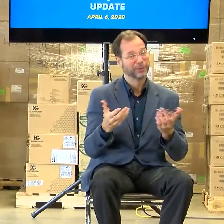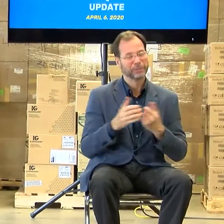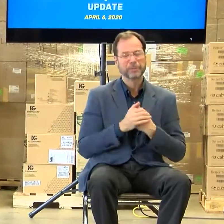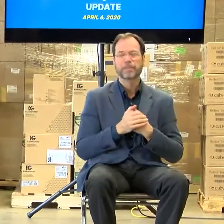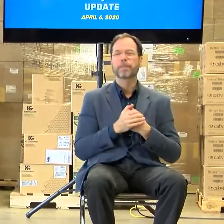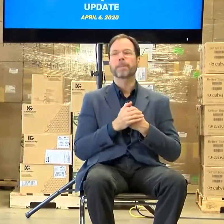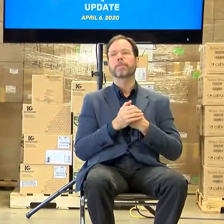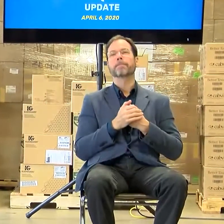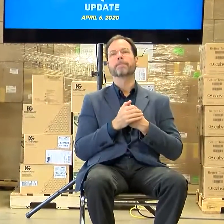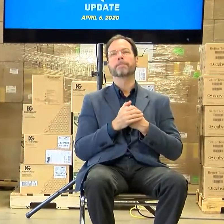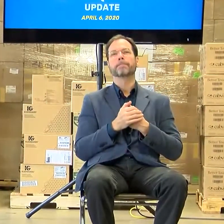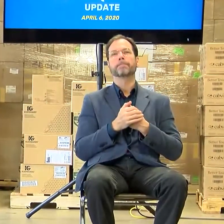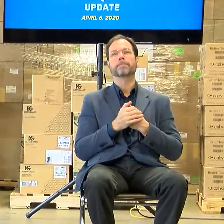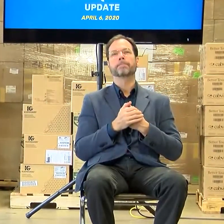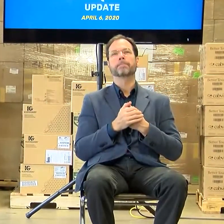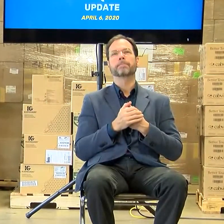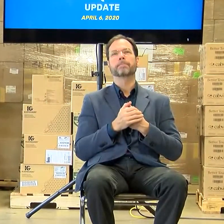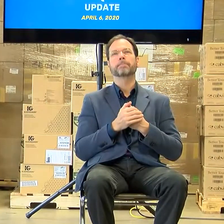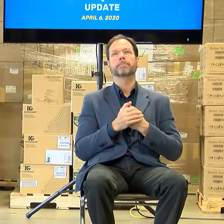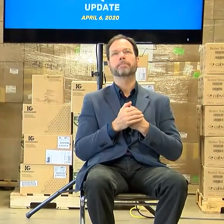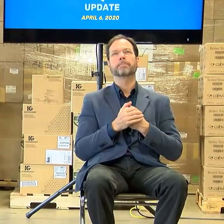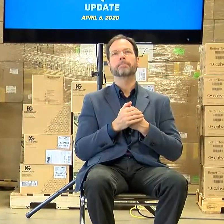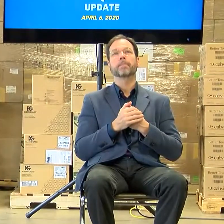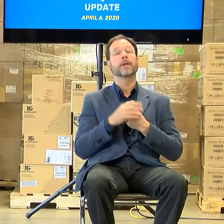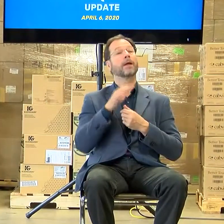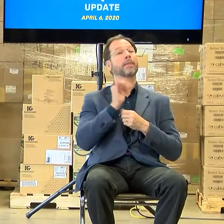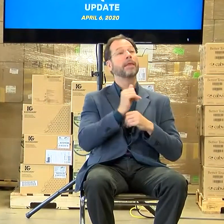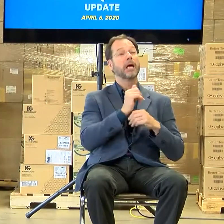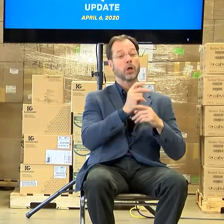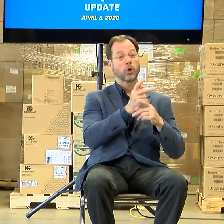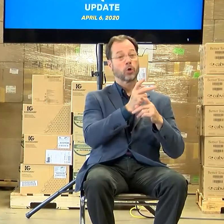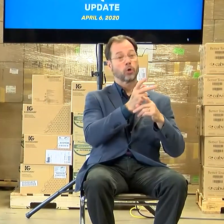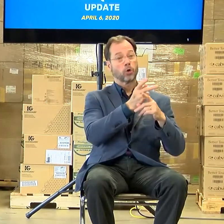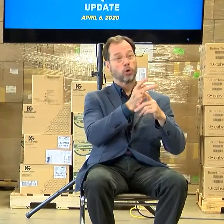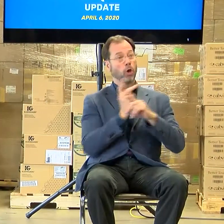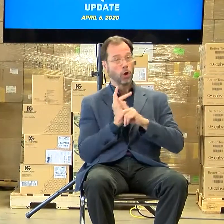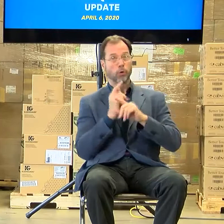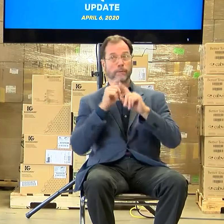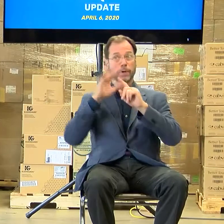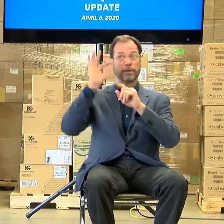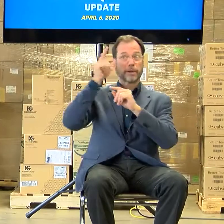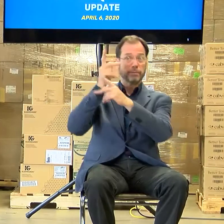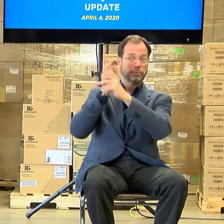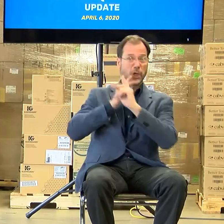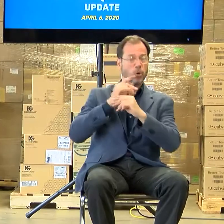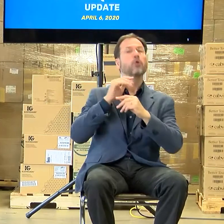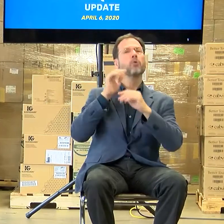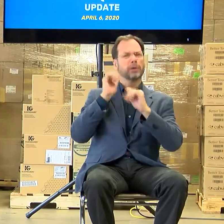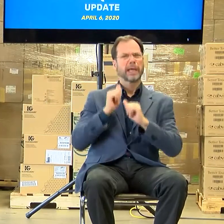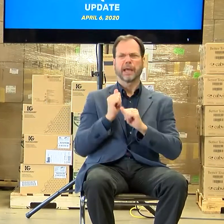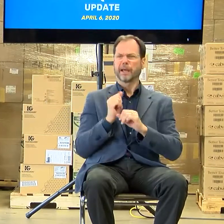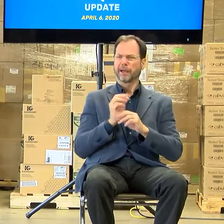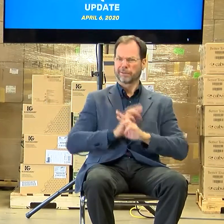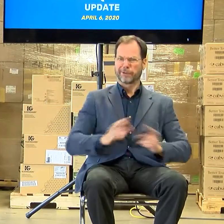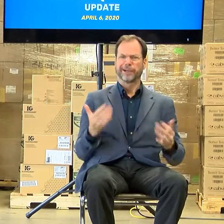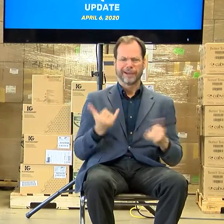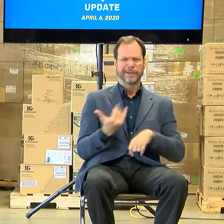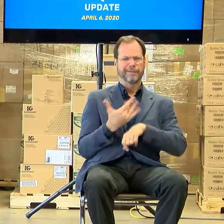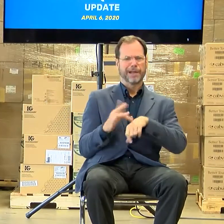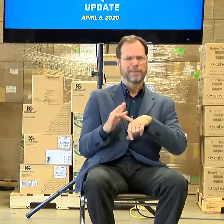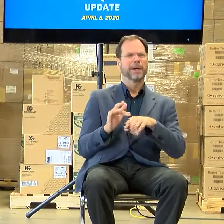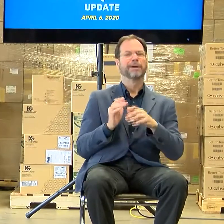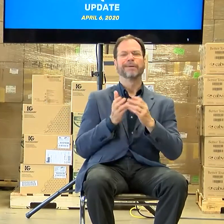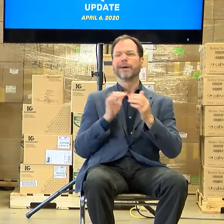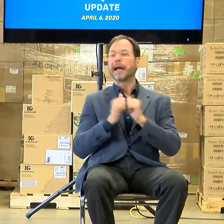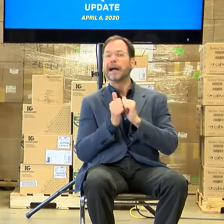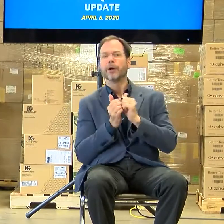A point has been made that these loans are available as we speak right now, primarily through